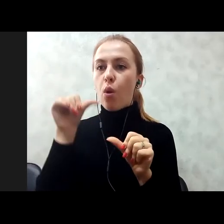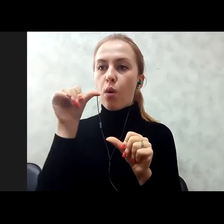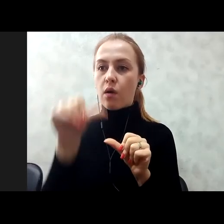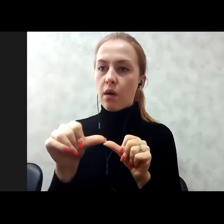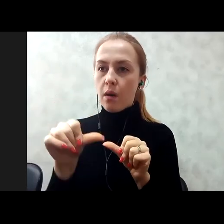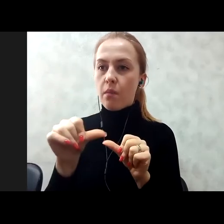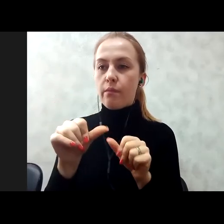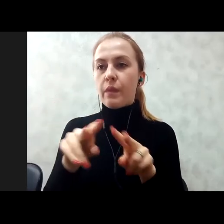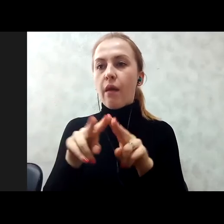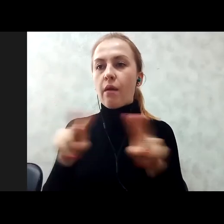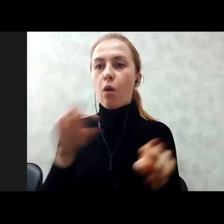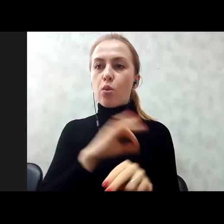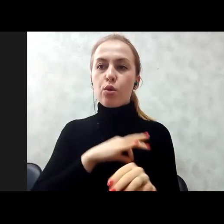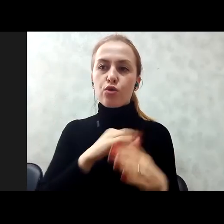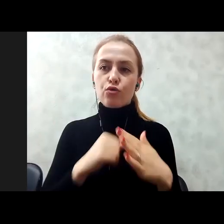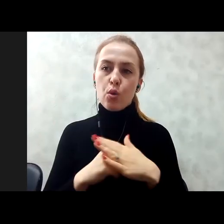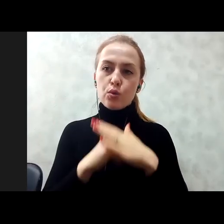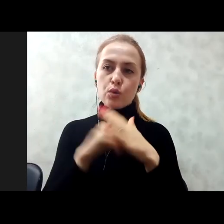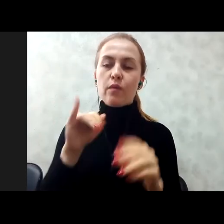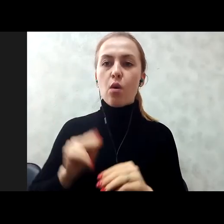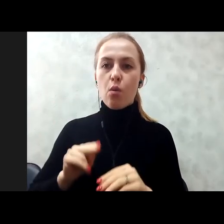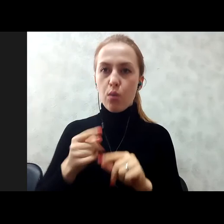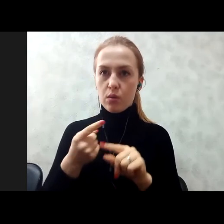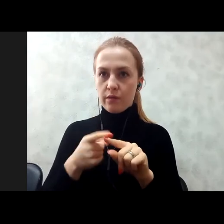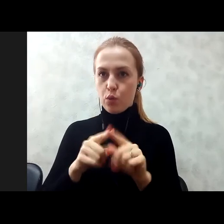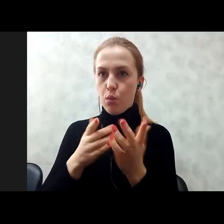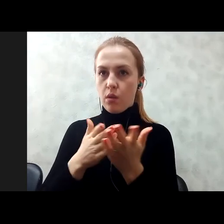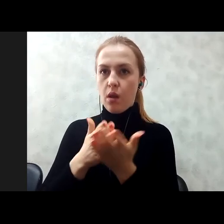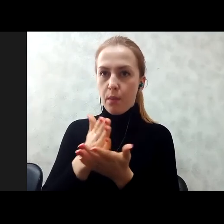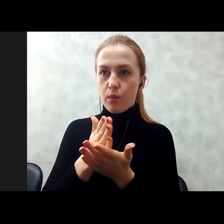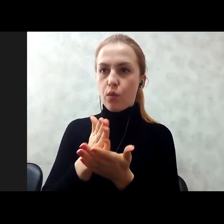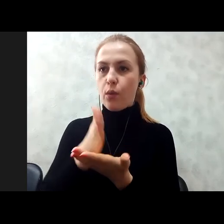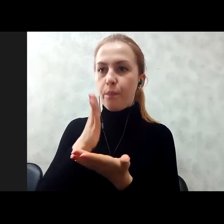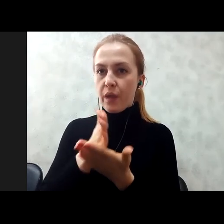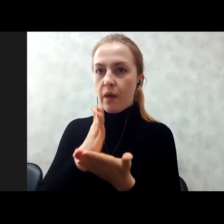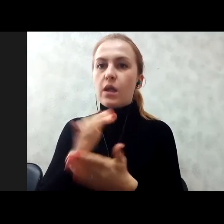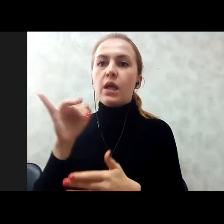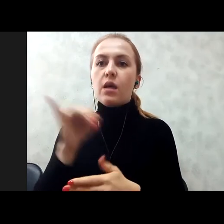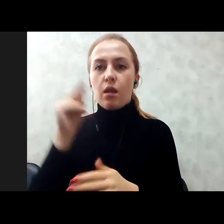a separate training center as a